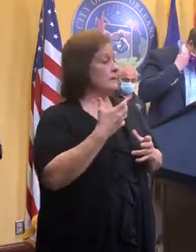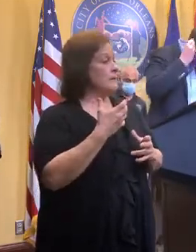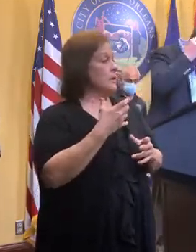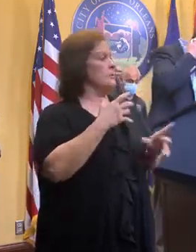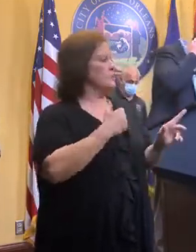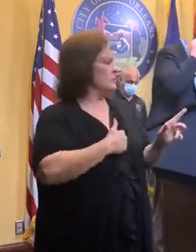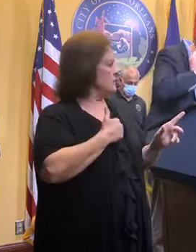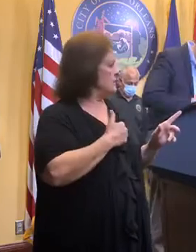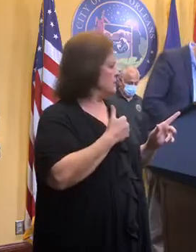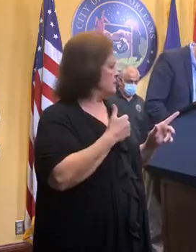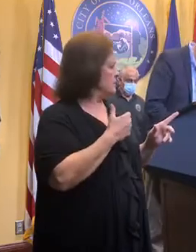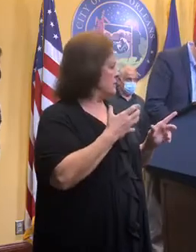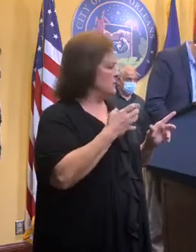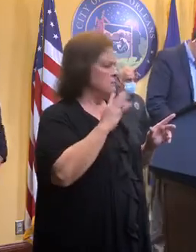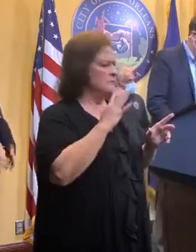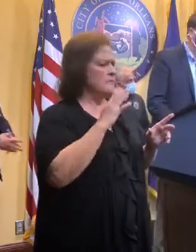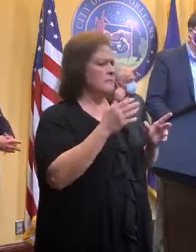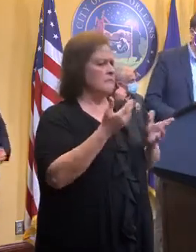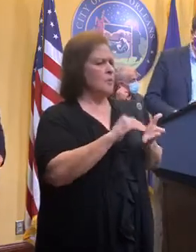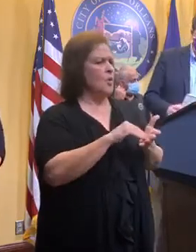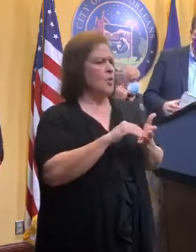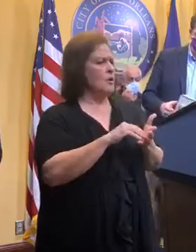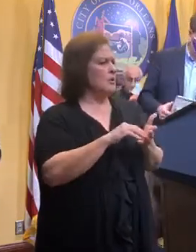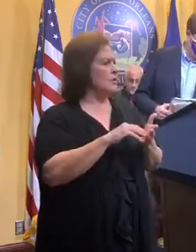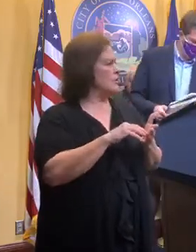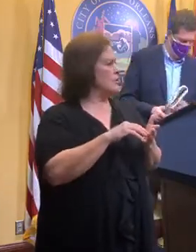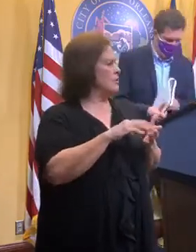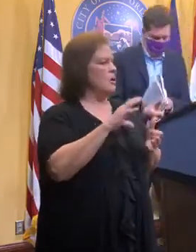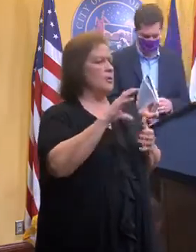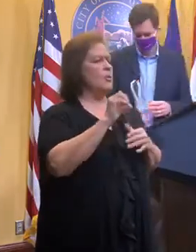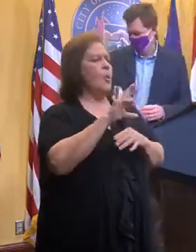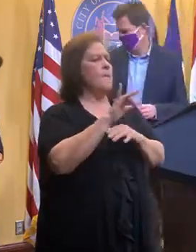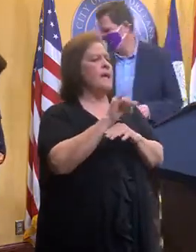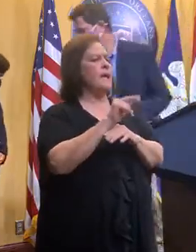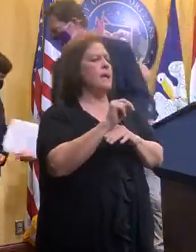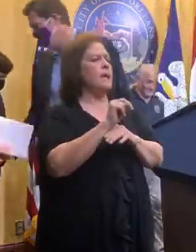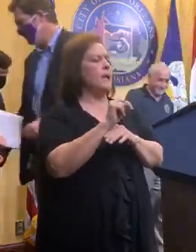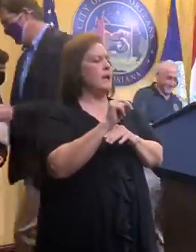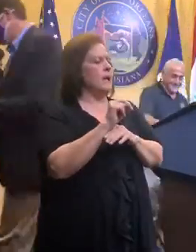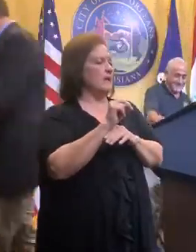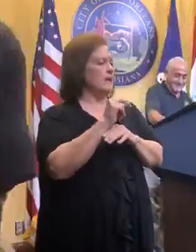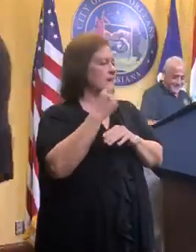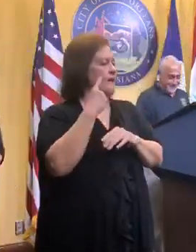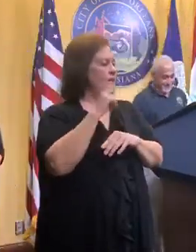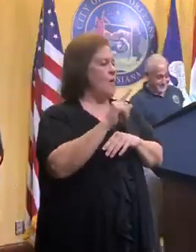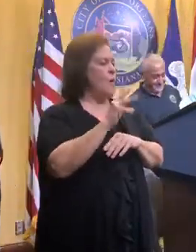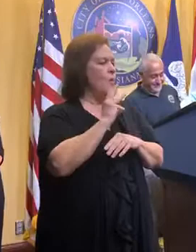that Oh, spirit of yeah, infrastructure? Gassan, Corbin, Director of Sewage and Water.